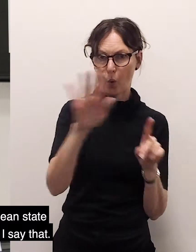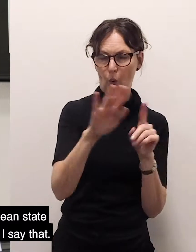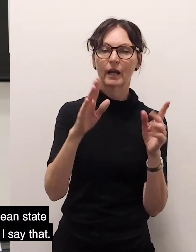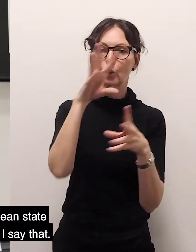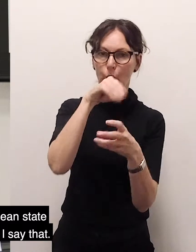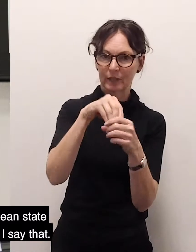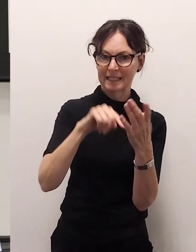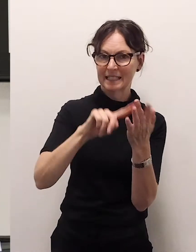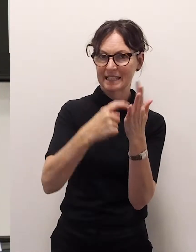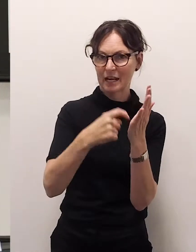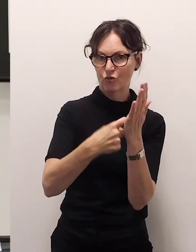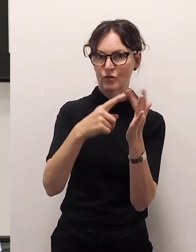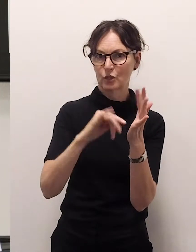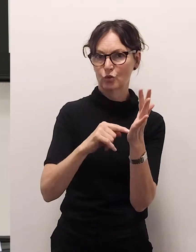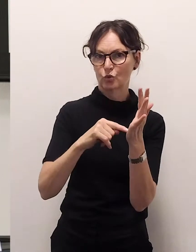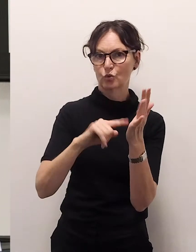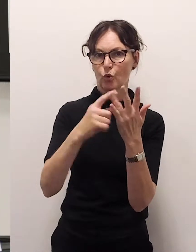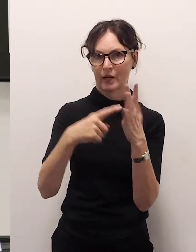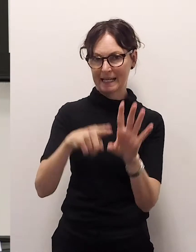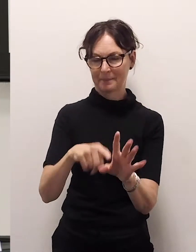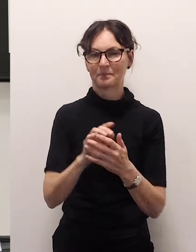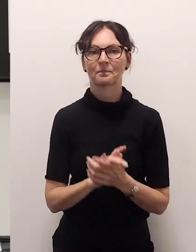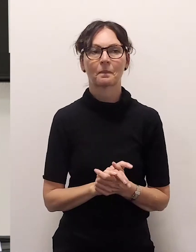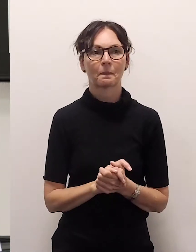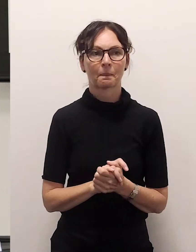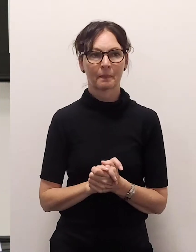territory when I say that. So